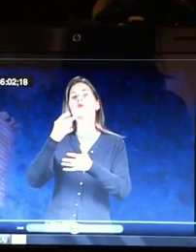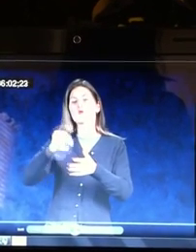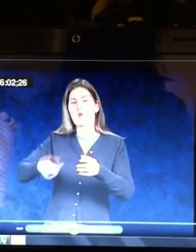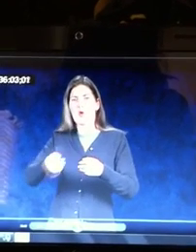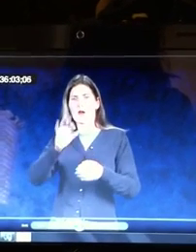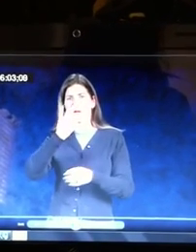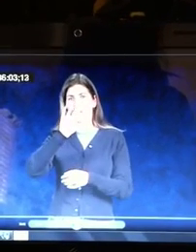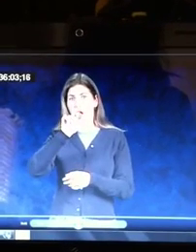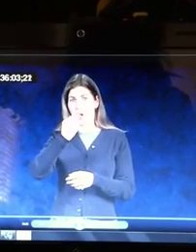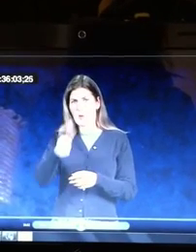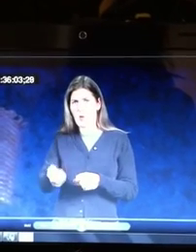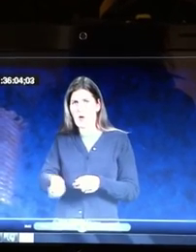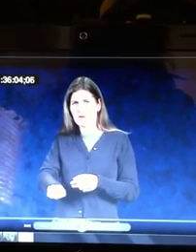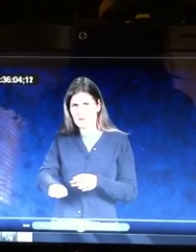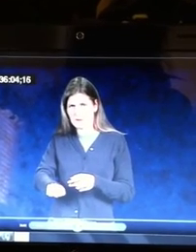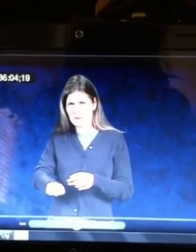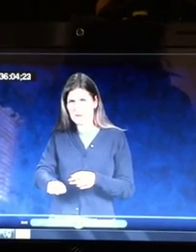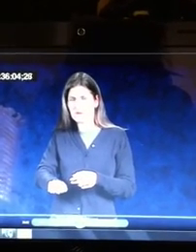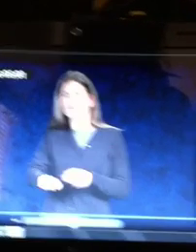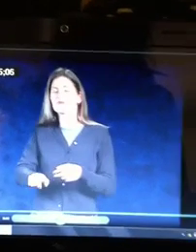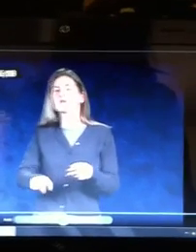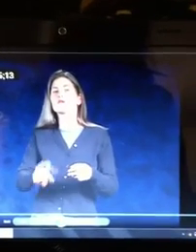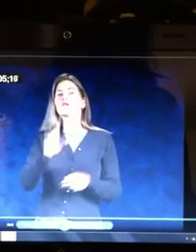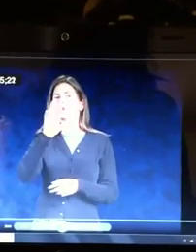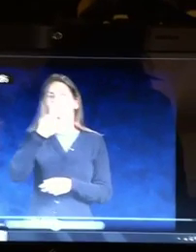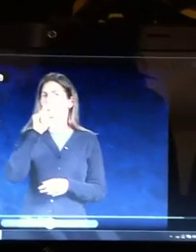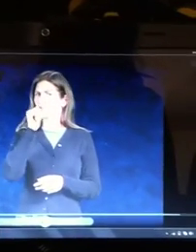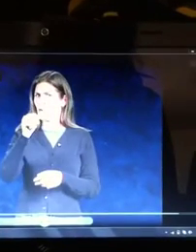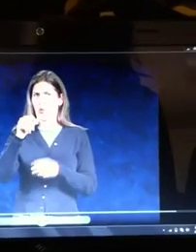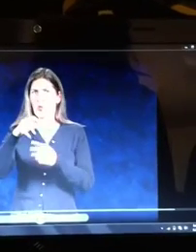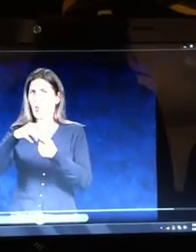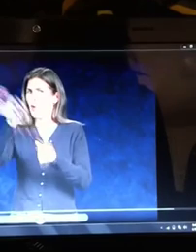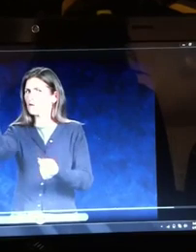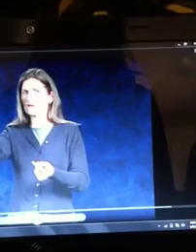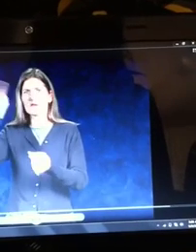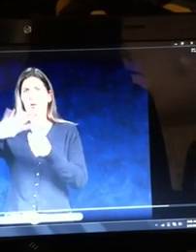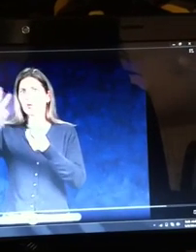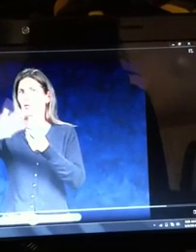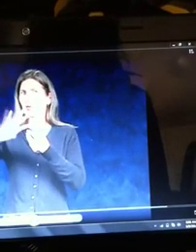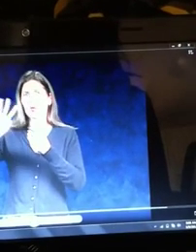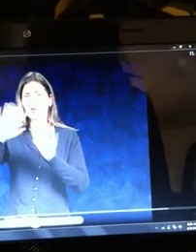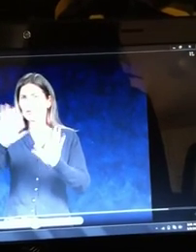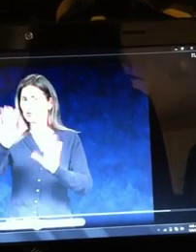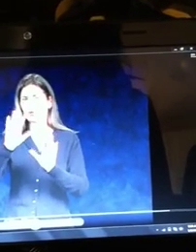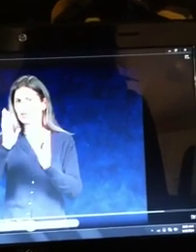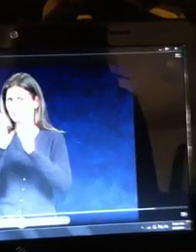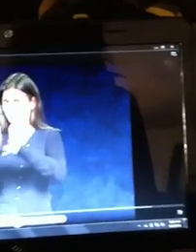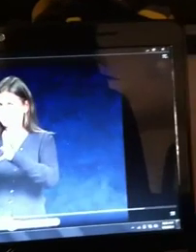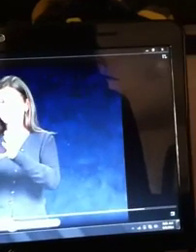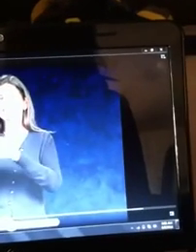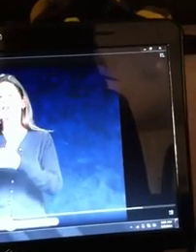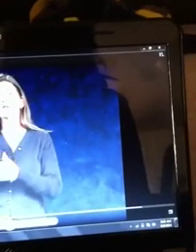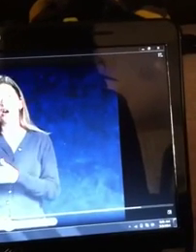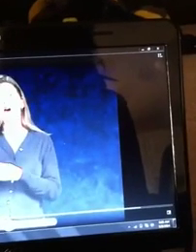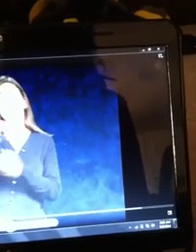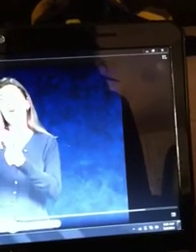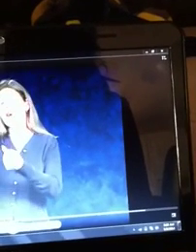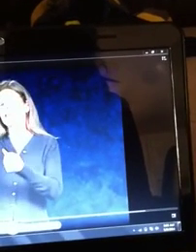them, not that long. So once they're all done, turn the flame off. You don't want to take the pot